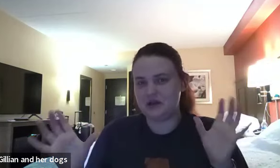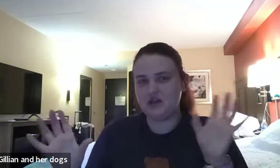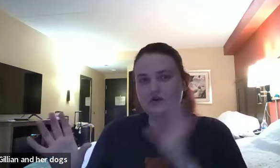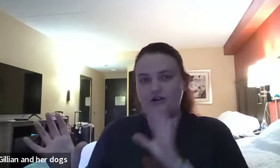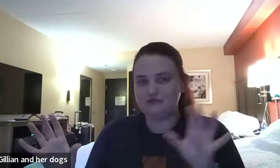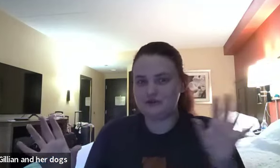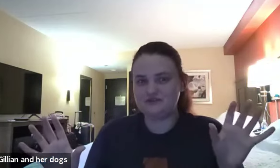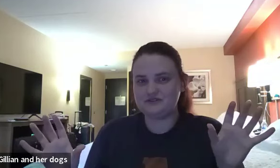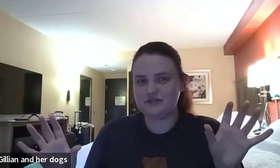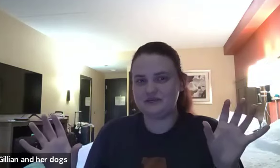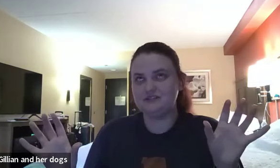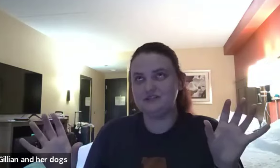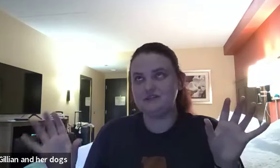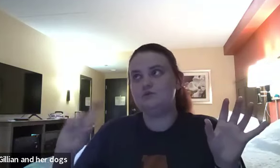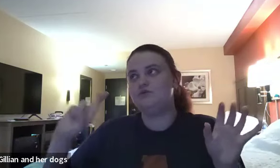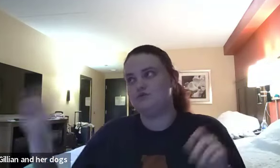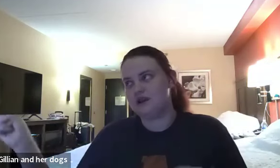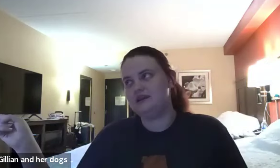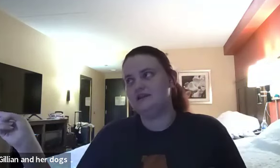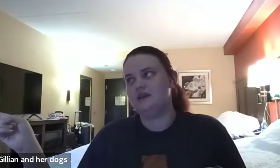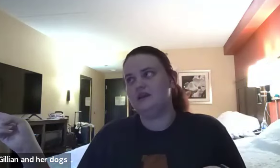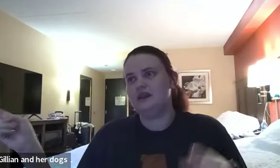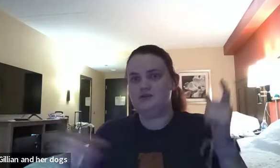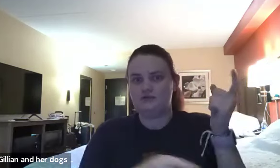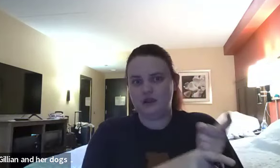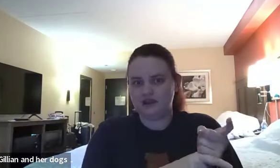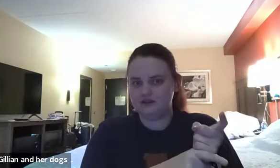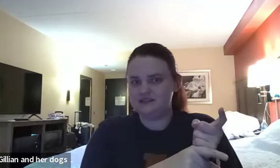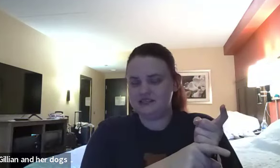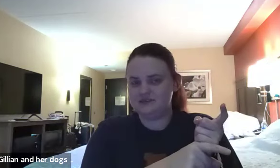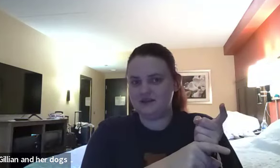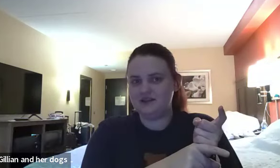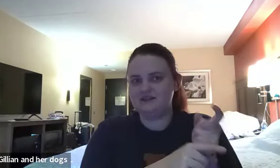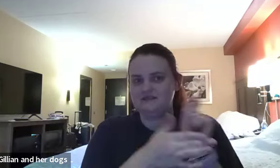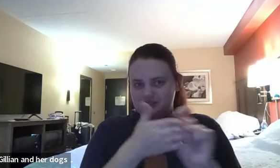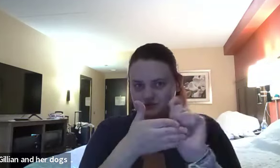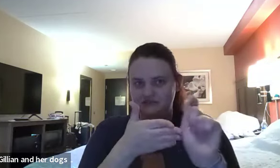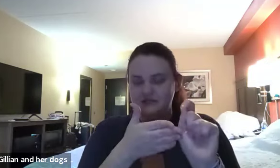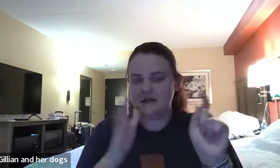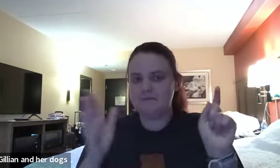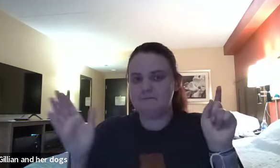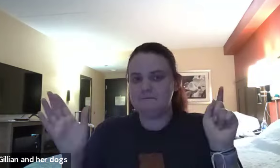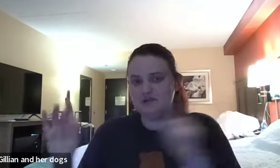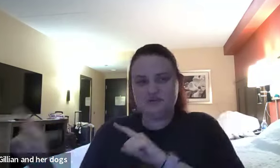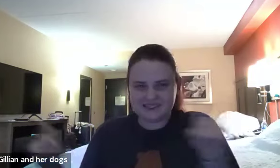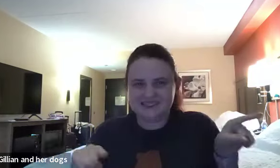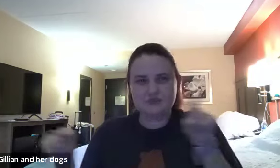I know all three of those are pretty much well, right and right are the same spelling. This one's different. But you can see where